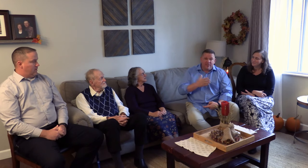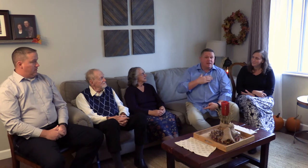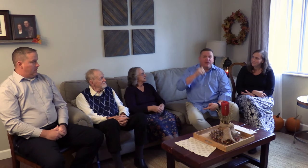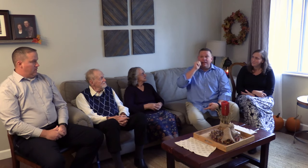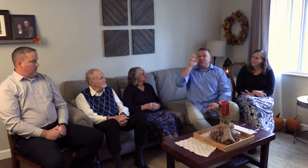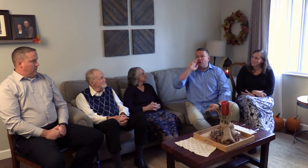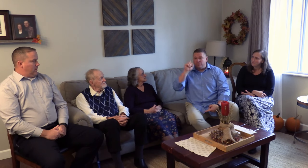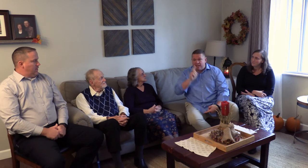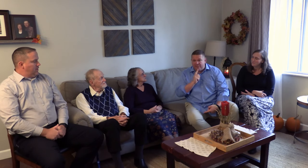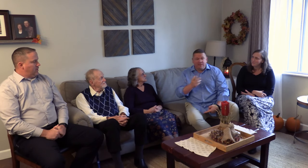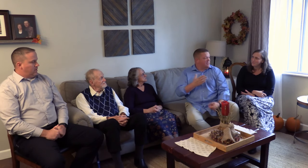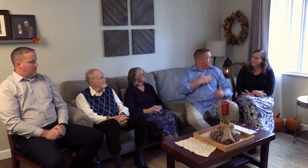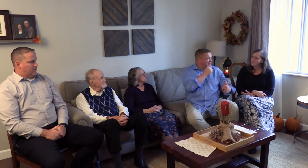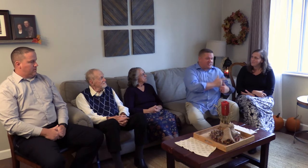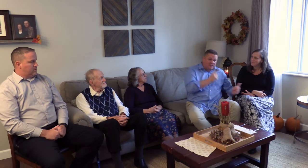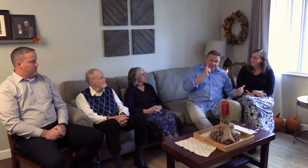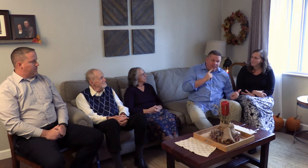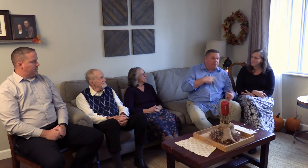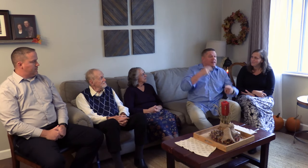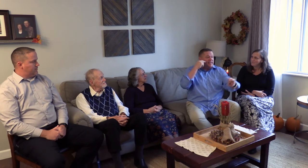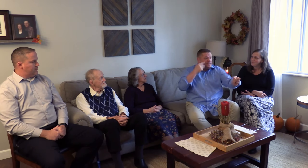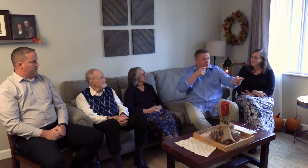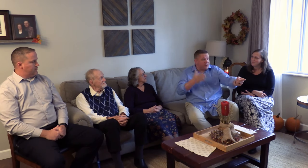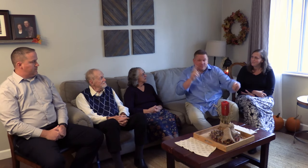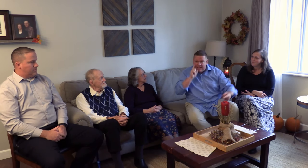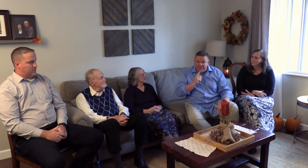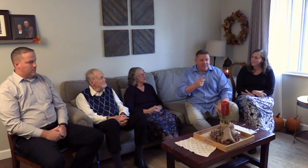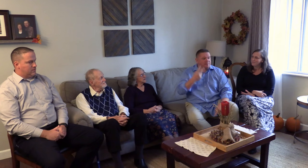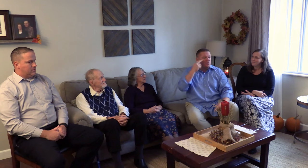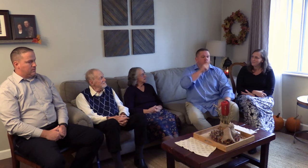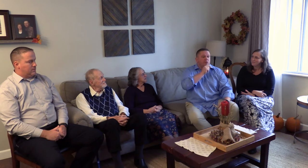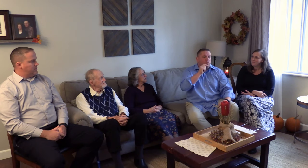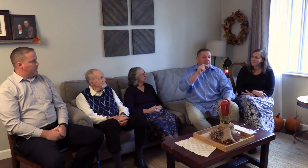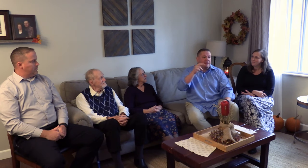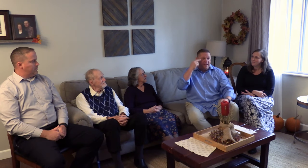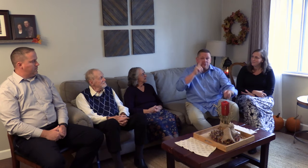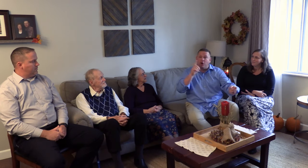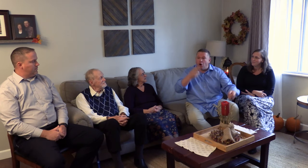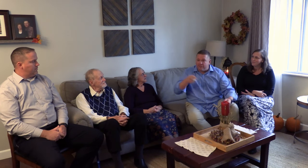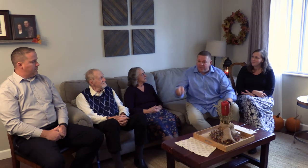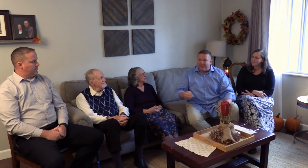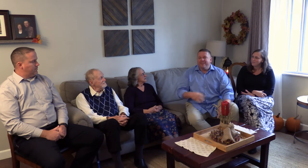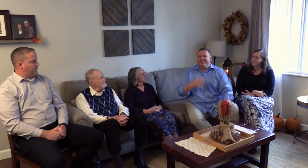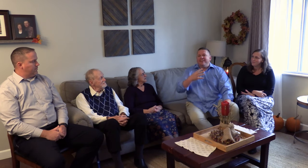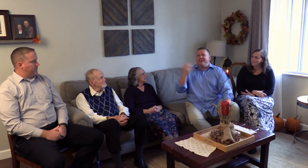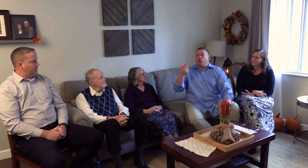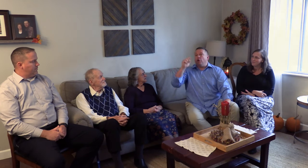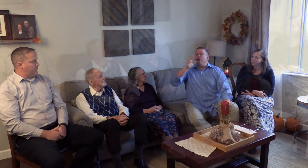my aunts and uncles are deaf my sister's deaf my niece who's here is deaf my twin and nephews are hard of hearing and a great